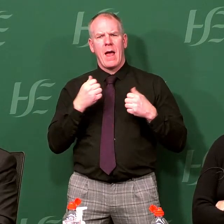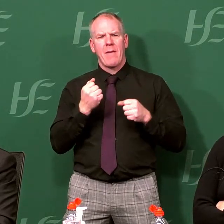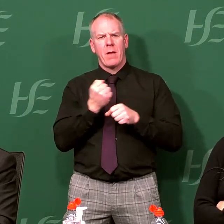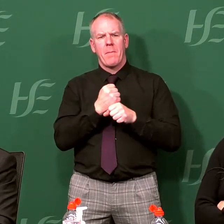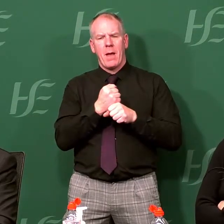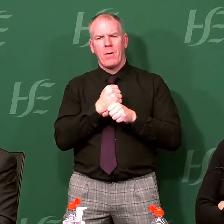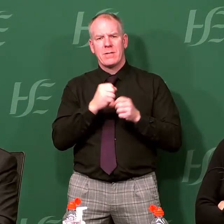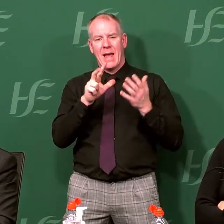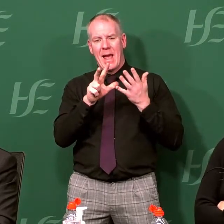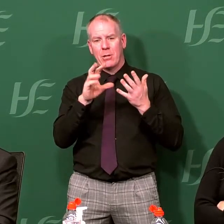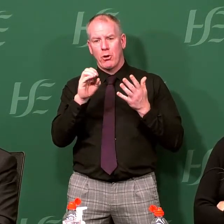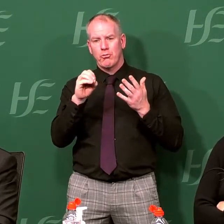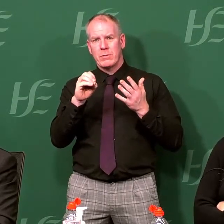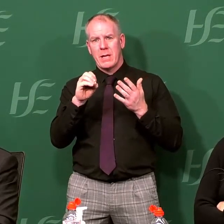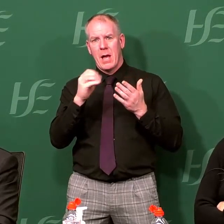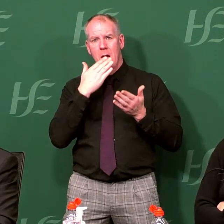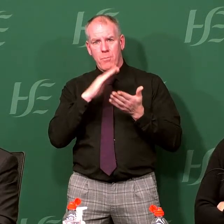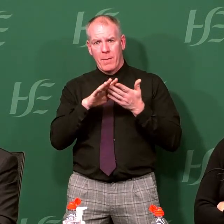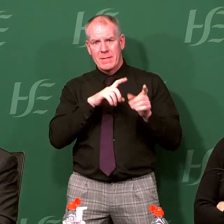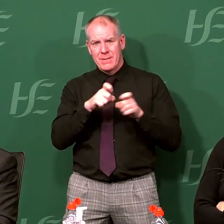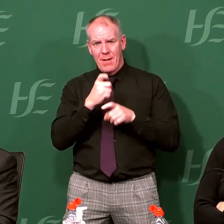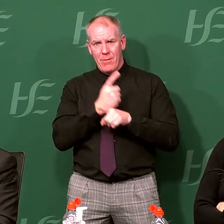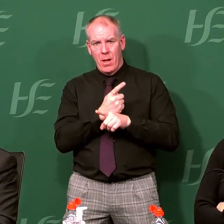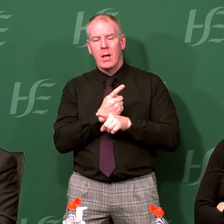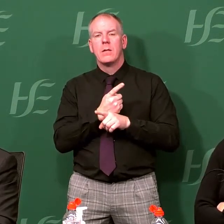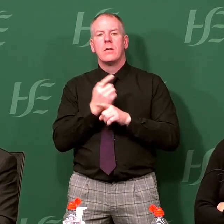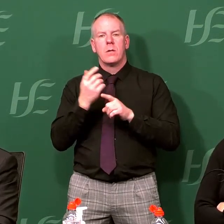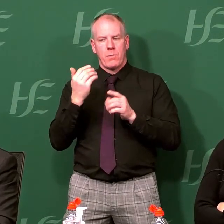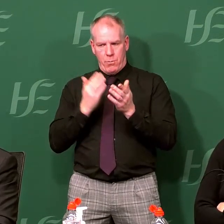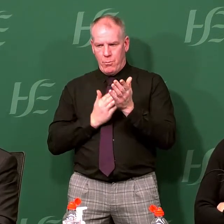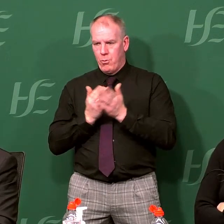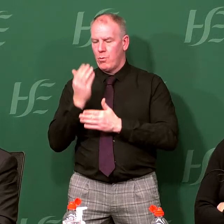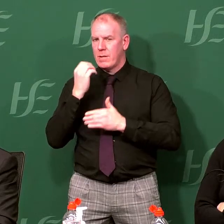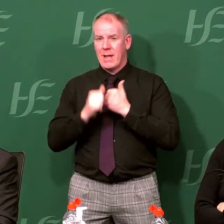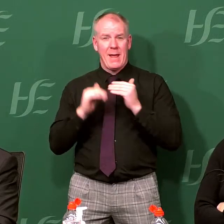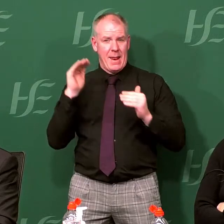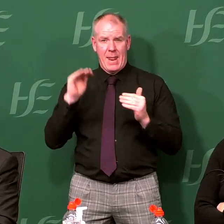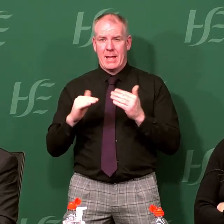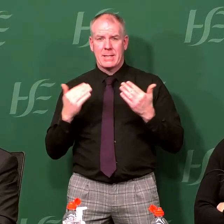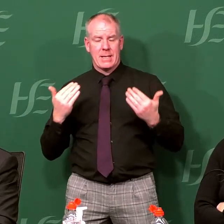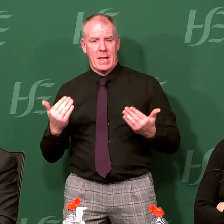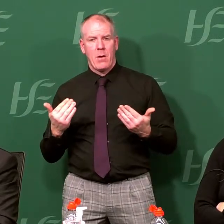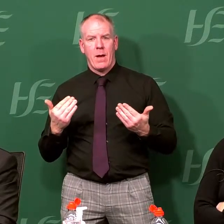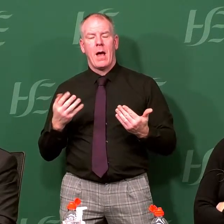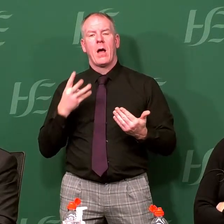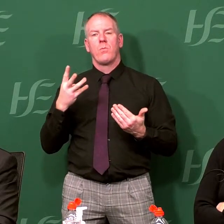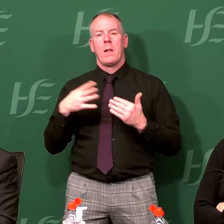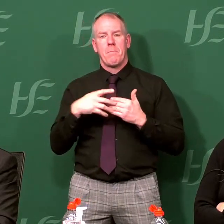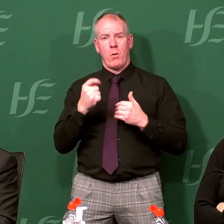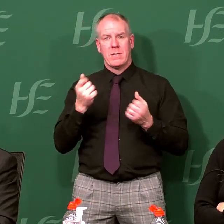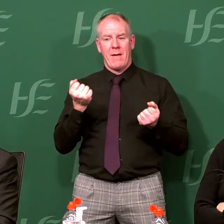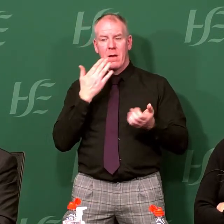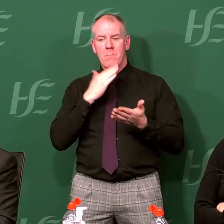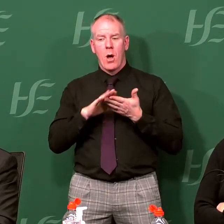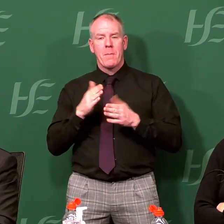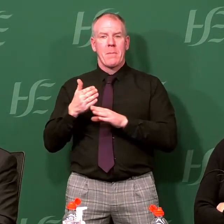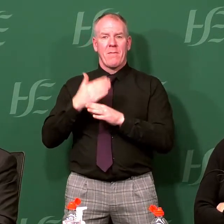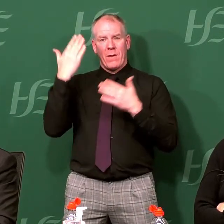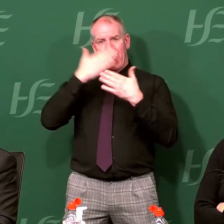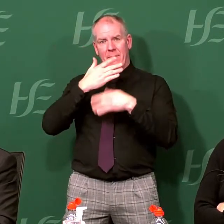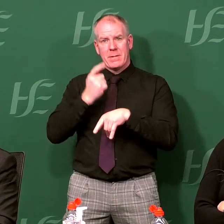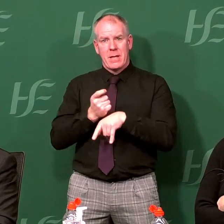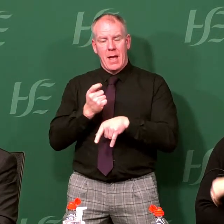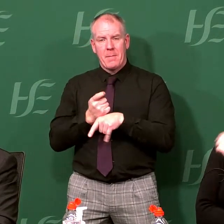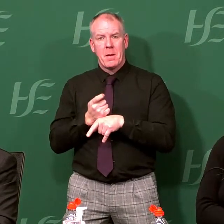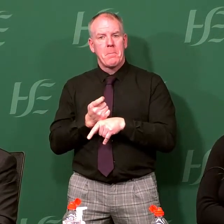800 appointments still to go from. They've been working on that throughout today. It's much less now. And certainly most of those will all have appointments by this evening,